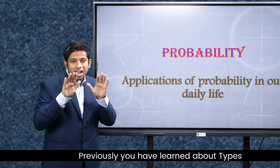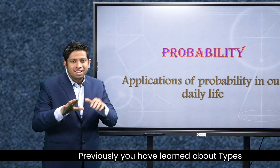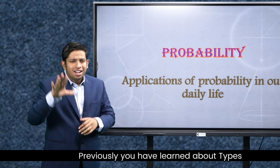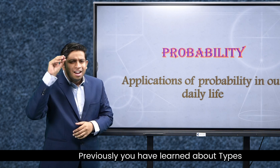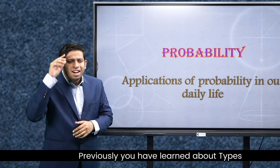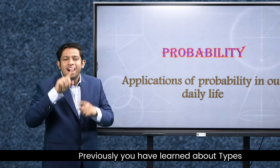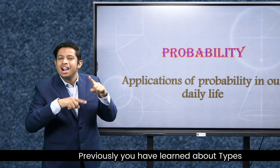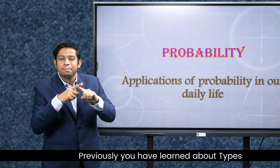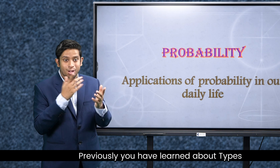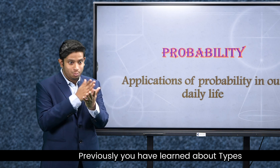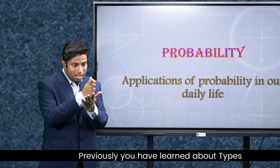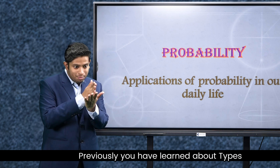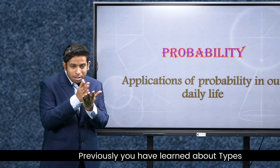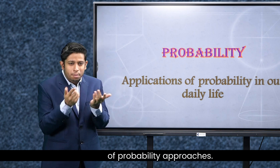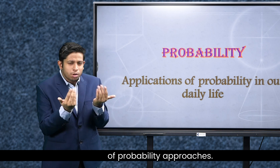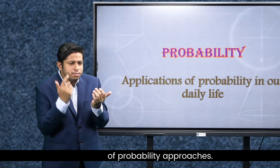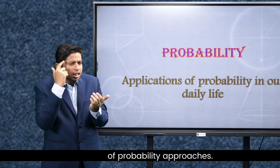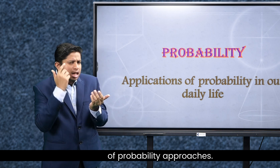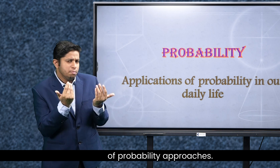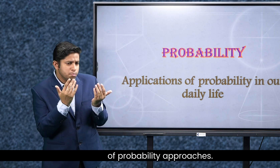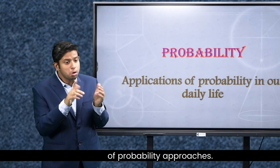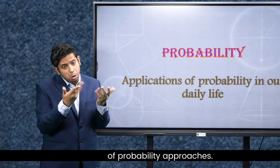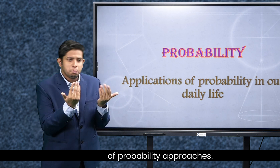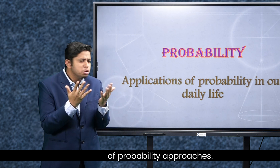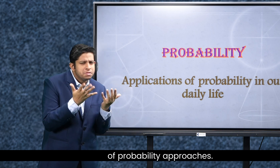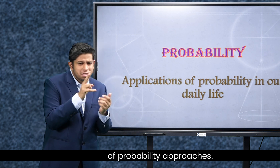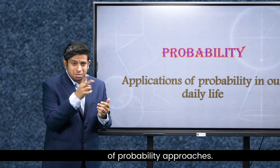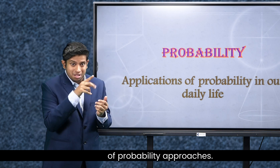Previously, you have learned about types of probability approaches.